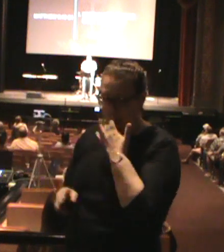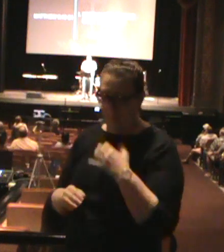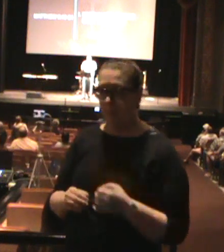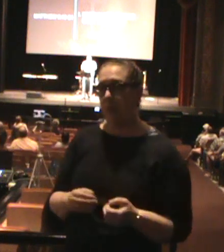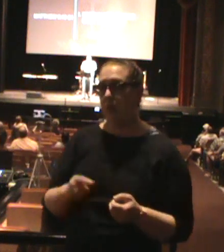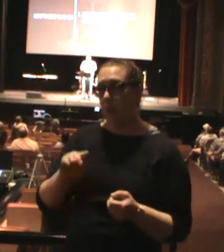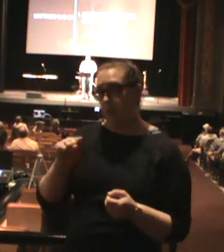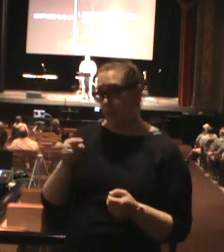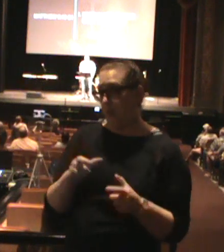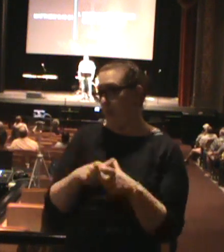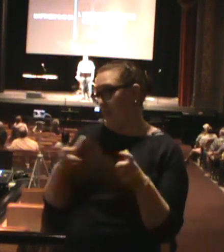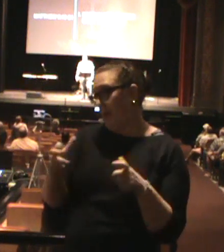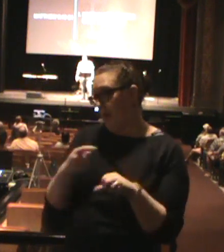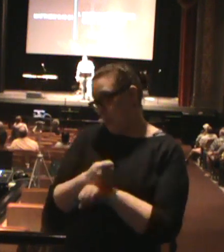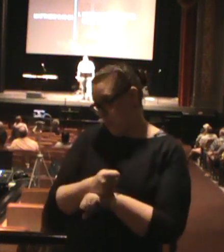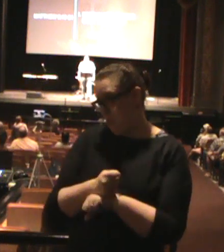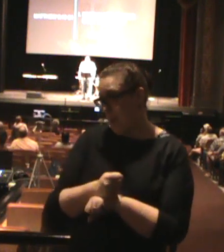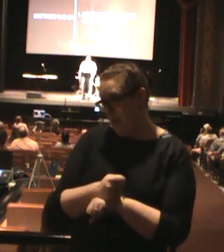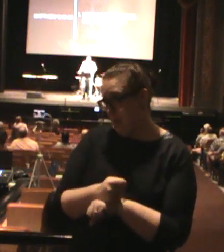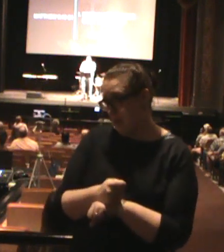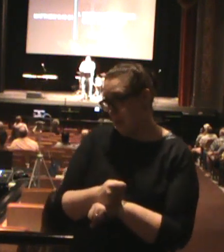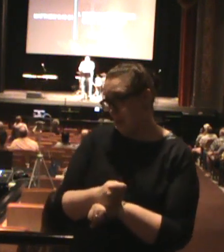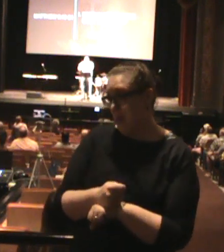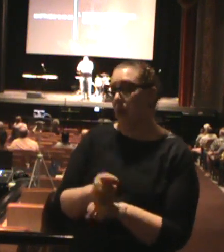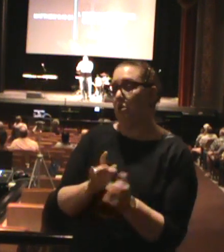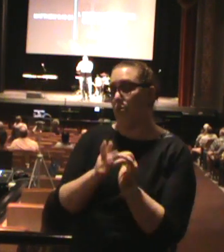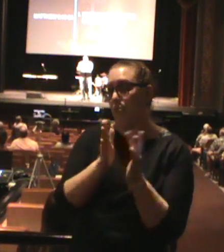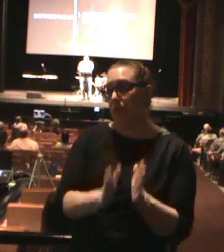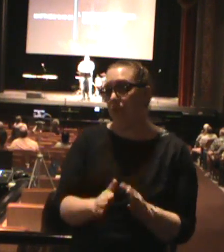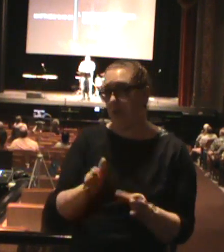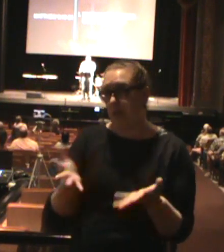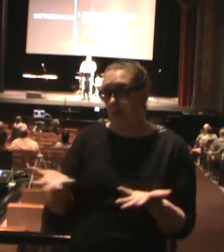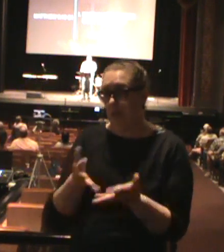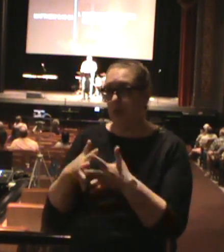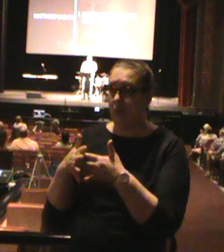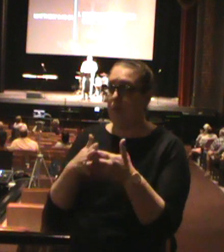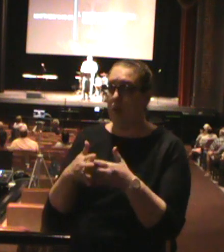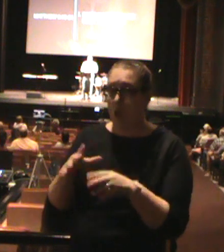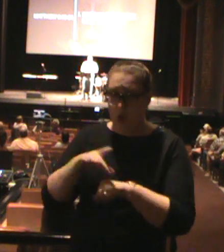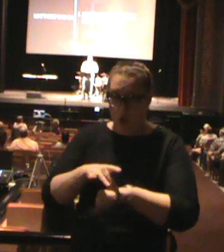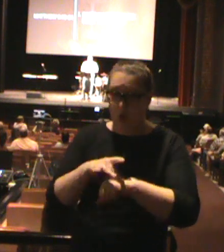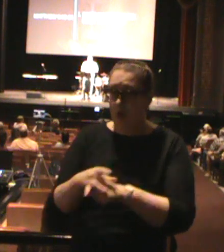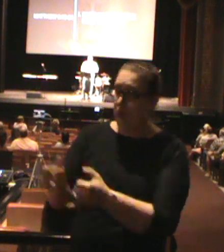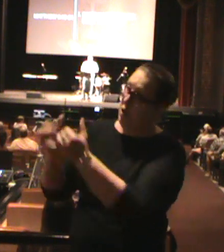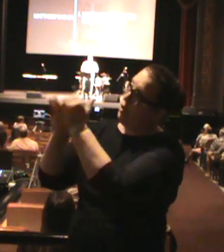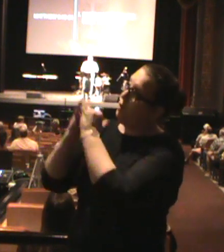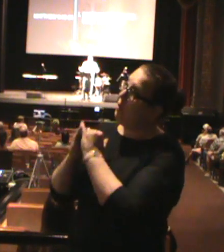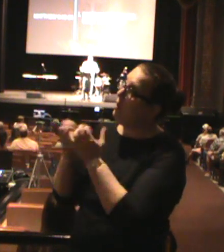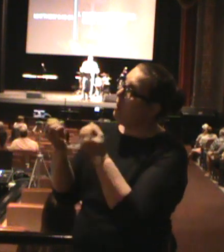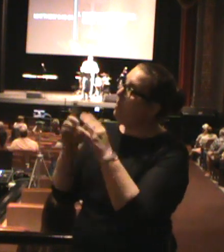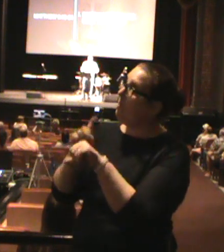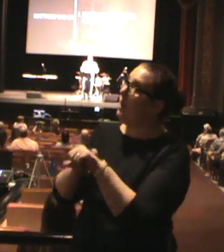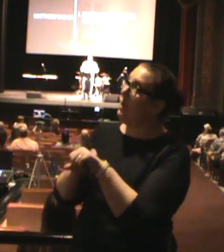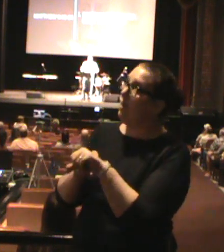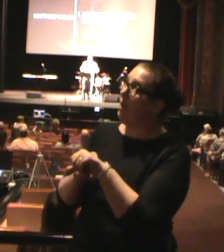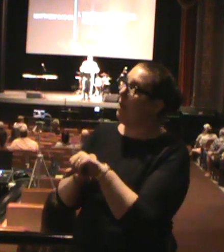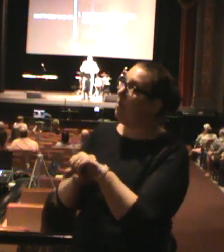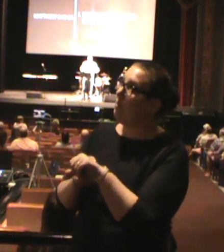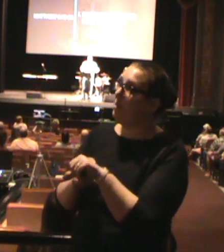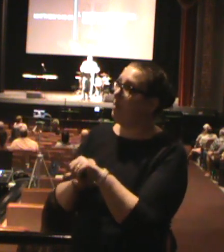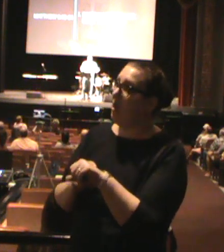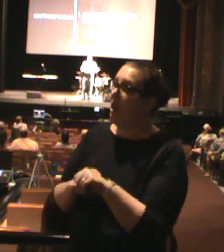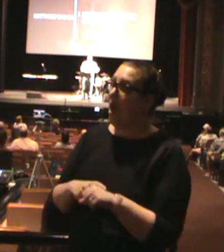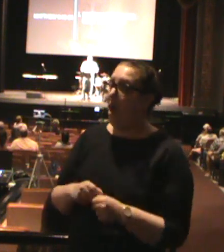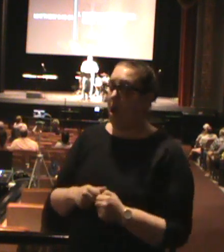greatest threats to Christianity in America. We see that earthly treasures often sway our hearts, don't